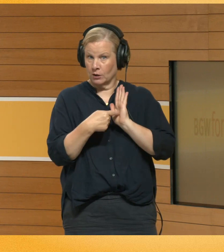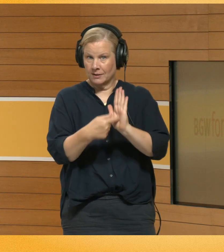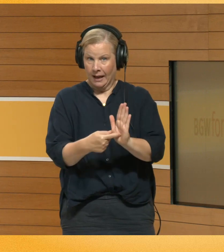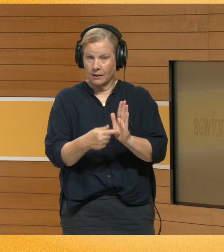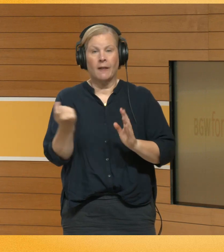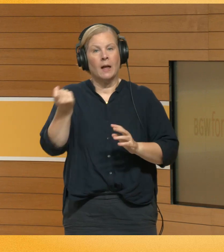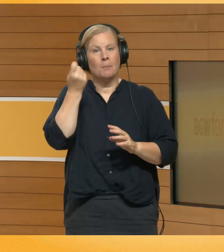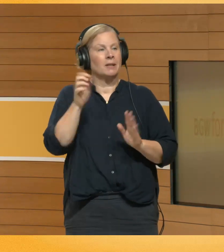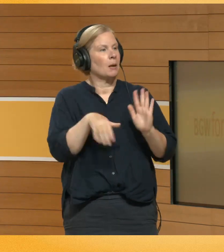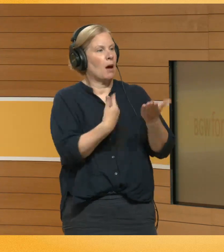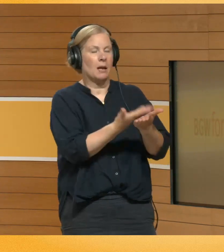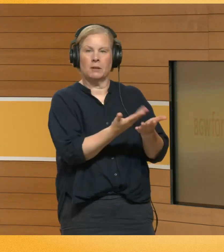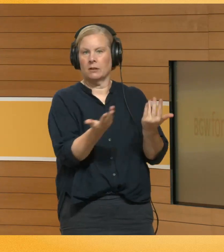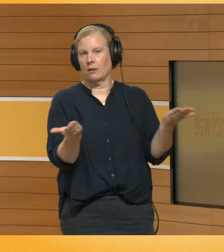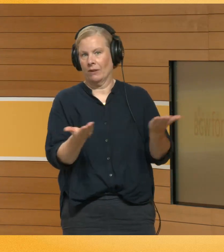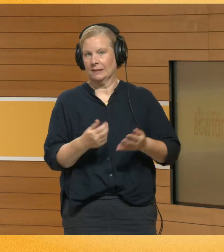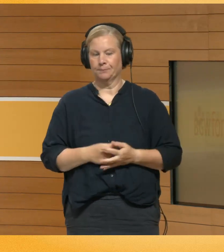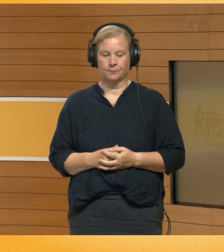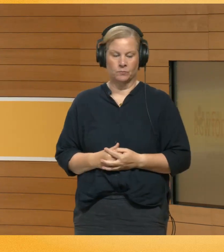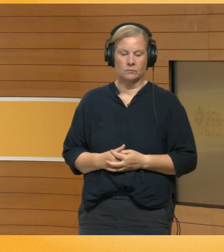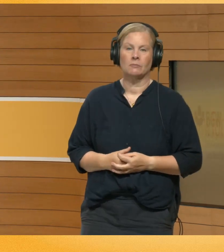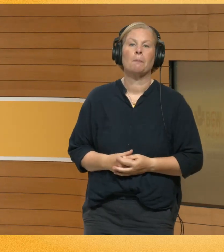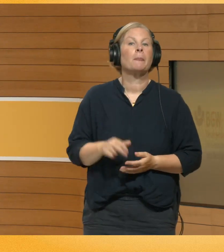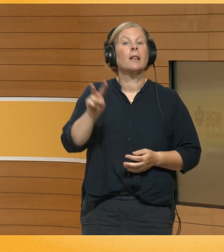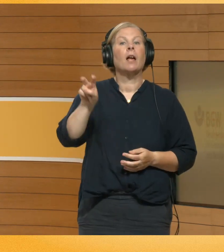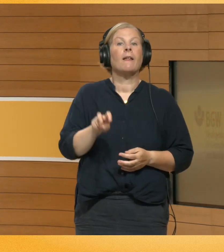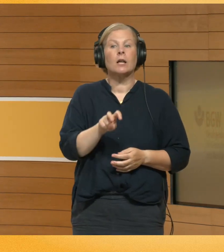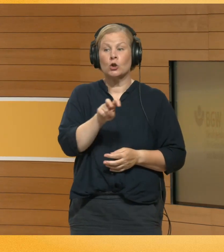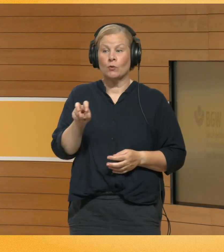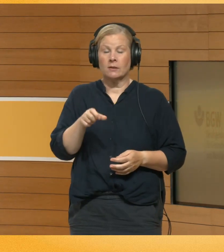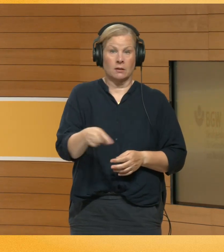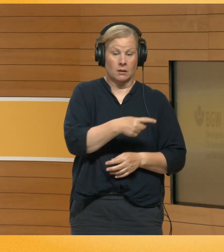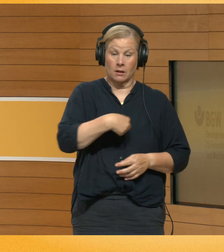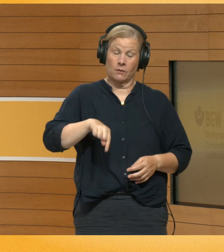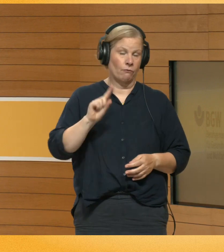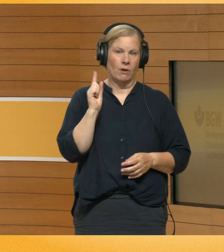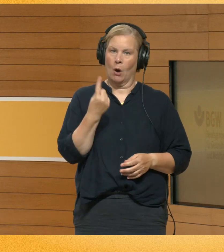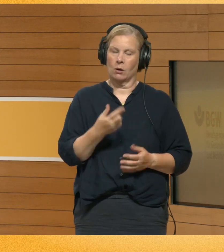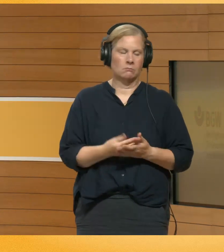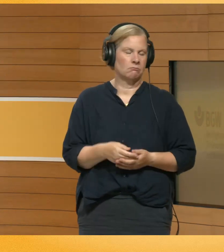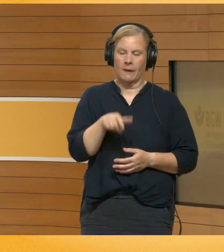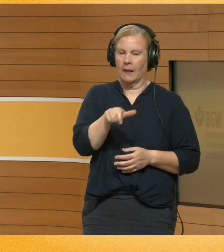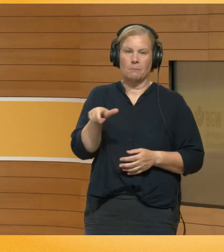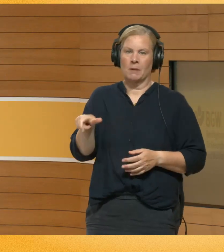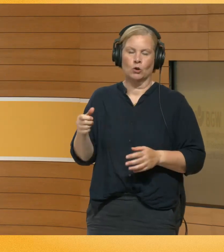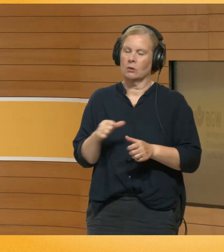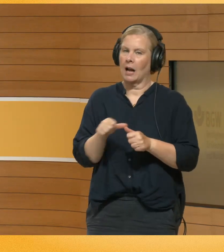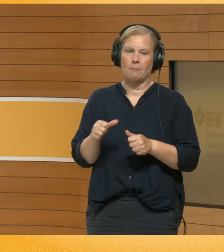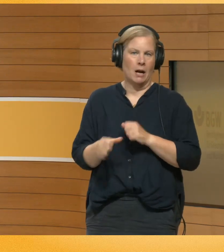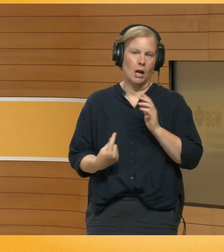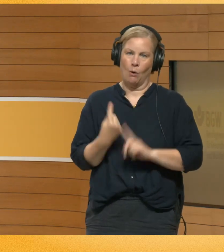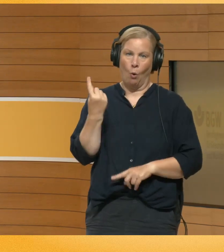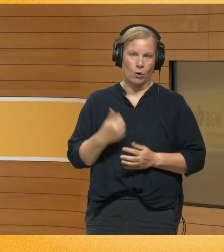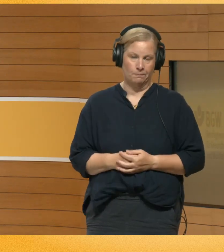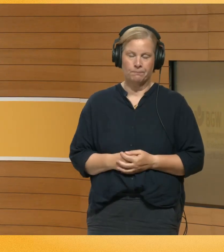to let you know how we try to support organizations in this, because in Switzerland as well, we're facing huge challenges